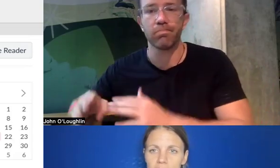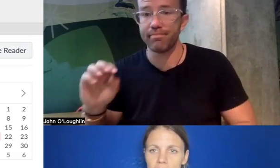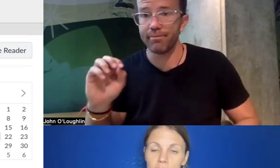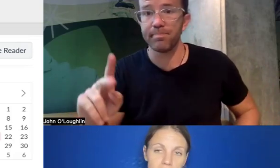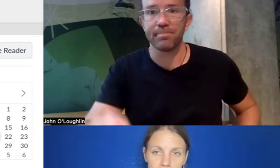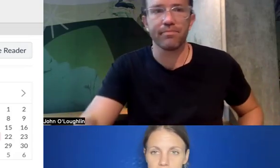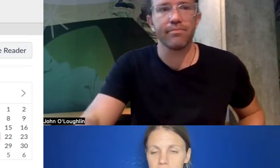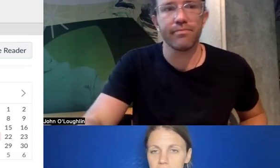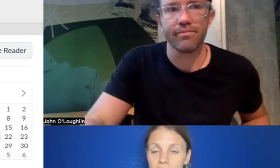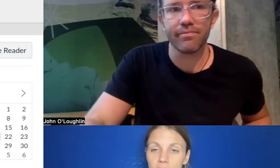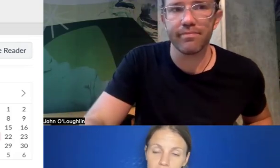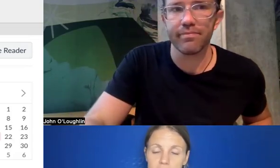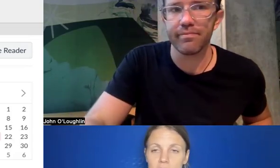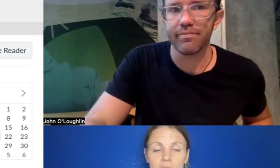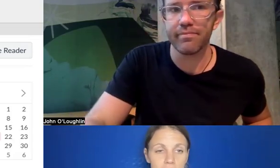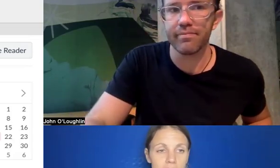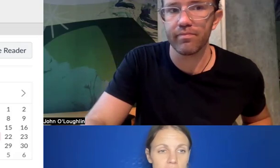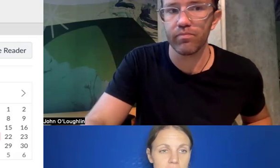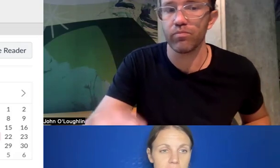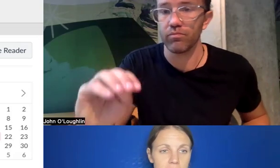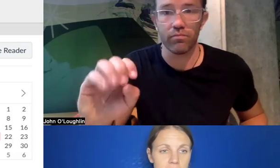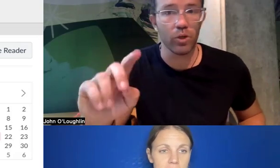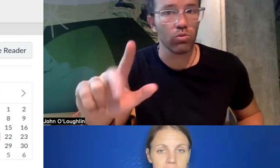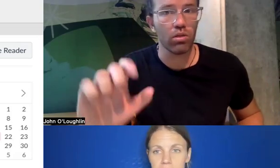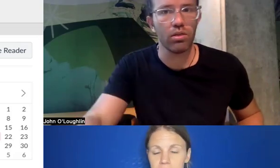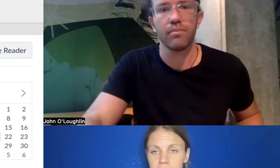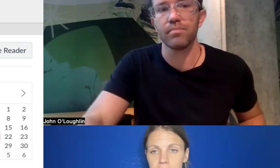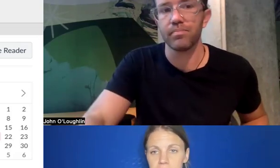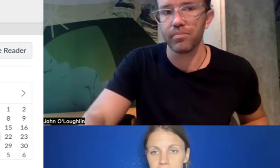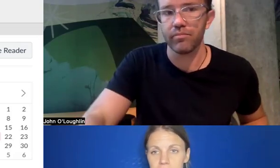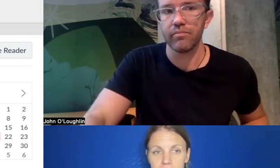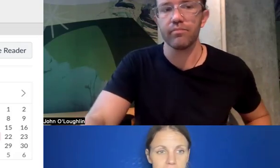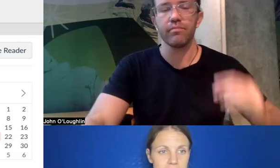yourself that weekend, that week to complete everything.